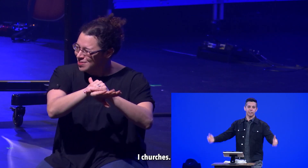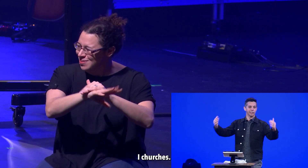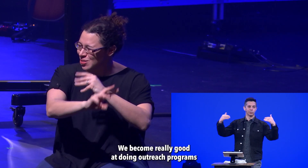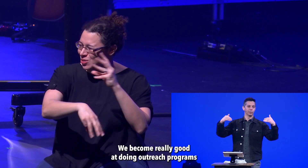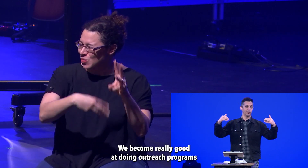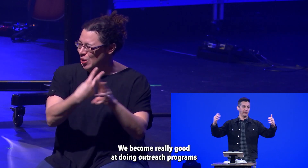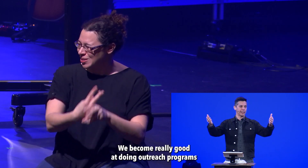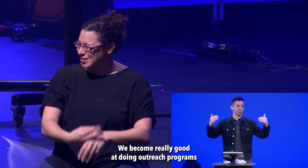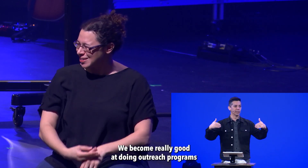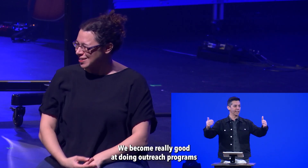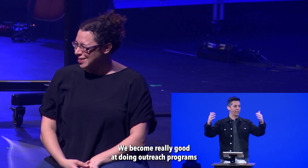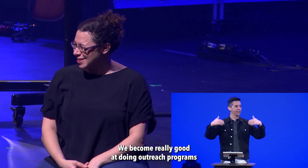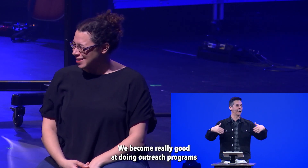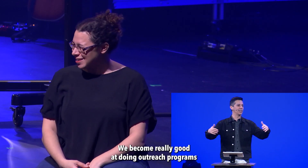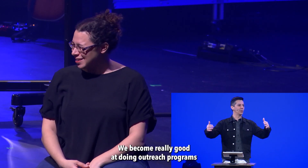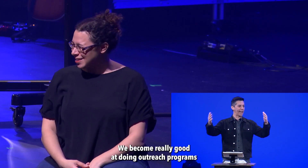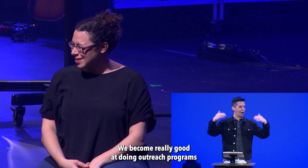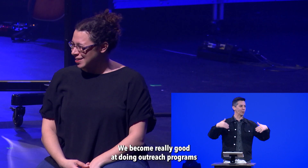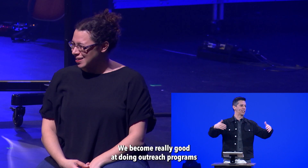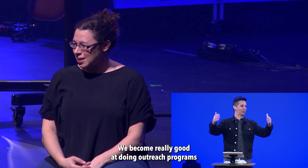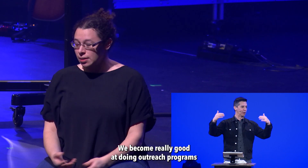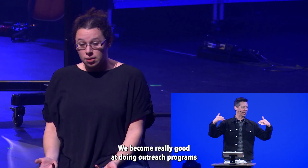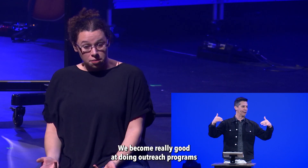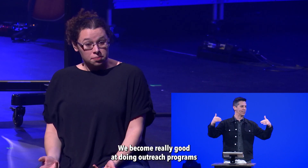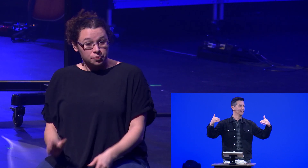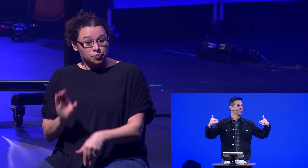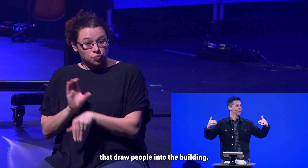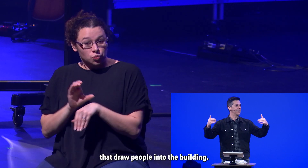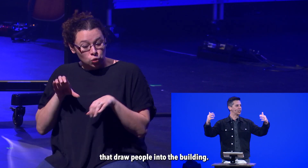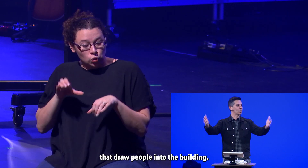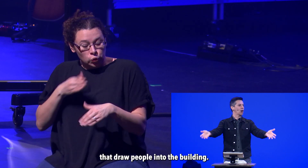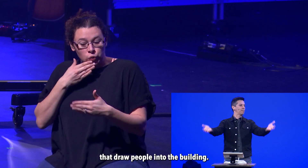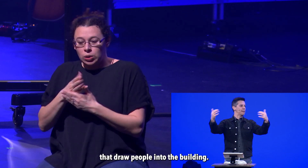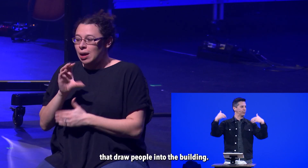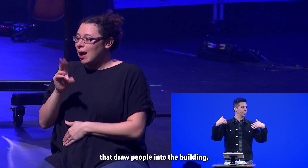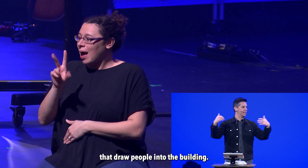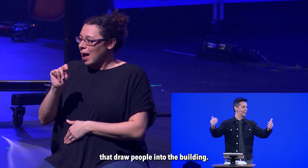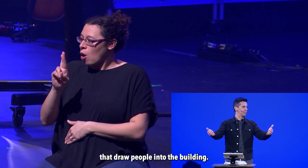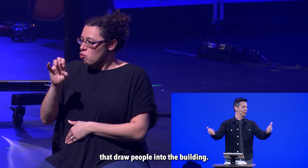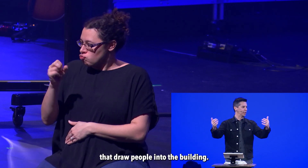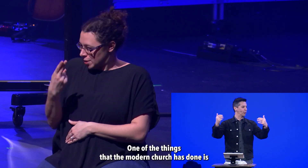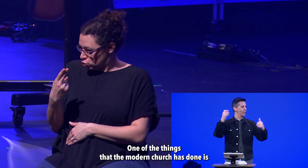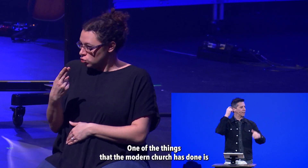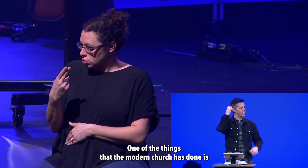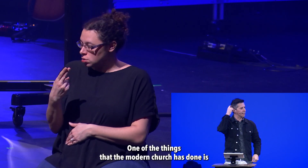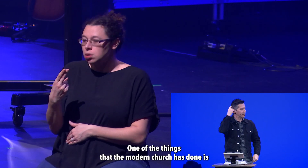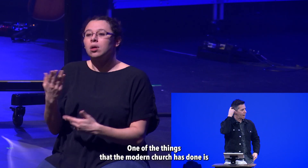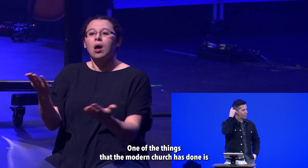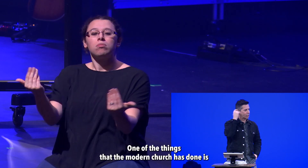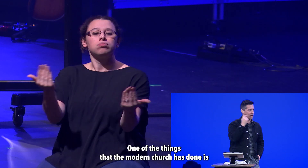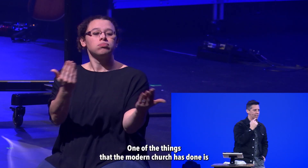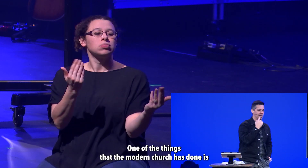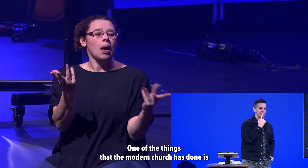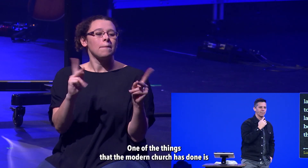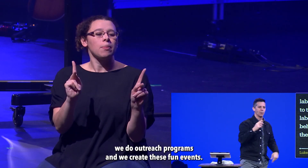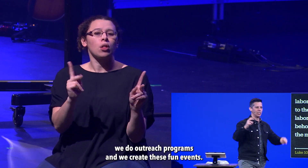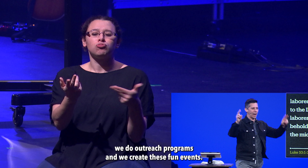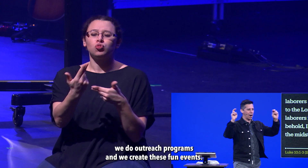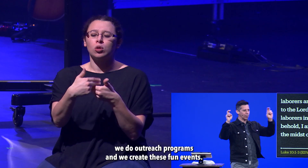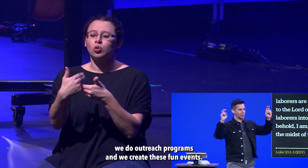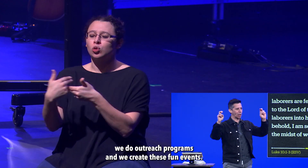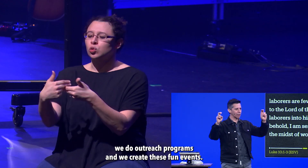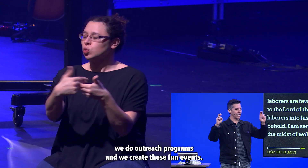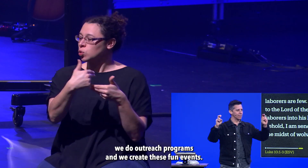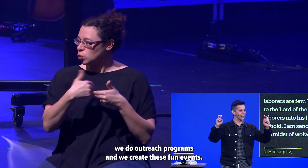Like churches, we become really good at doing outreach programs that draw people into the building. One of the things that the modern church has done is we